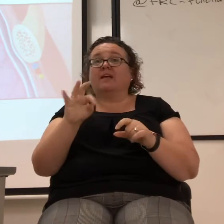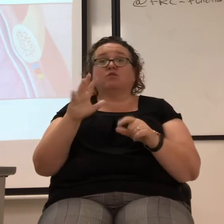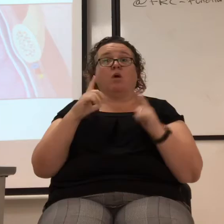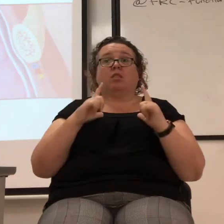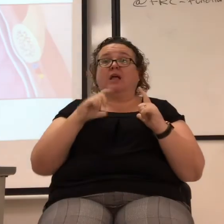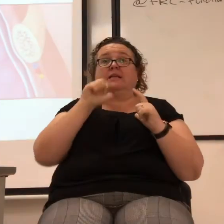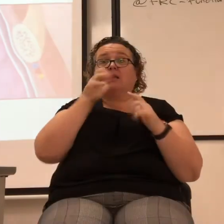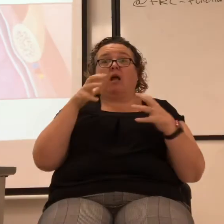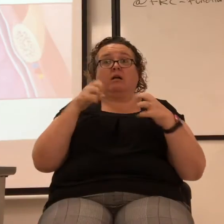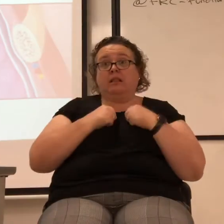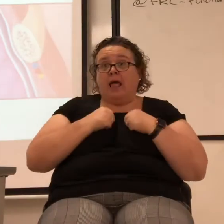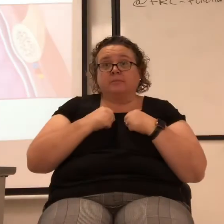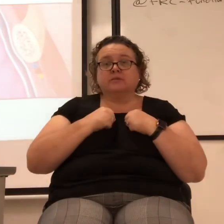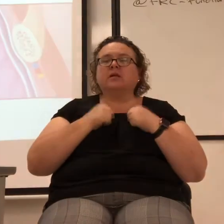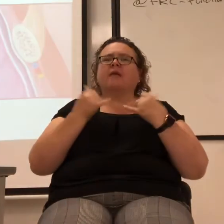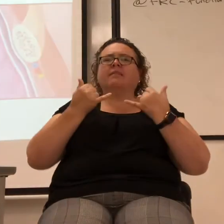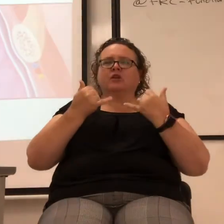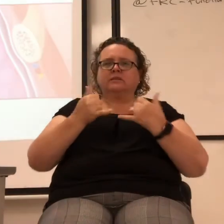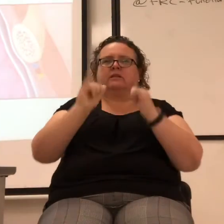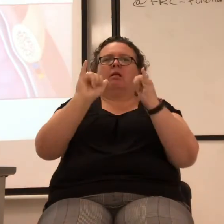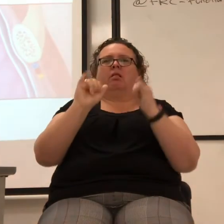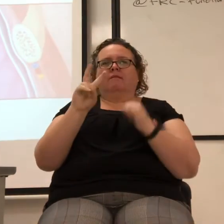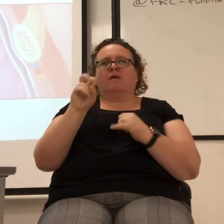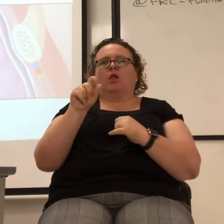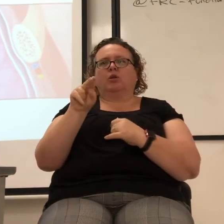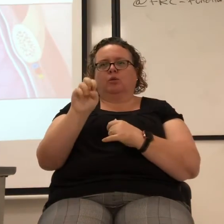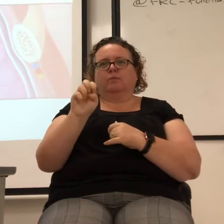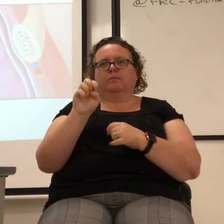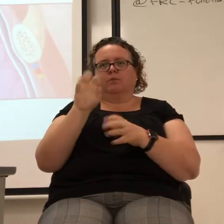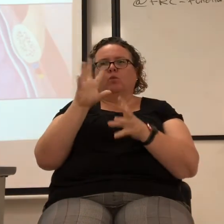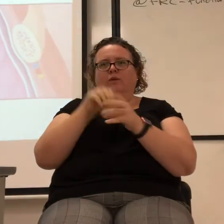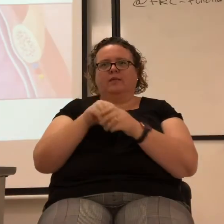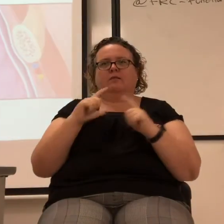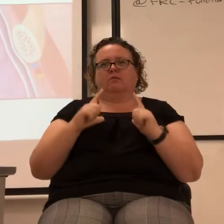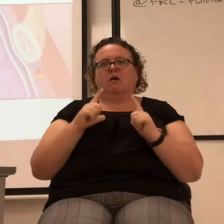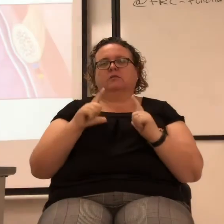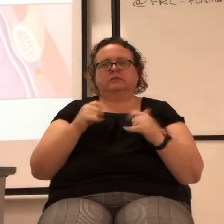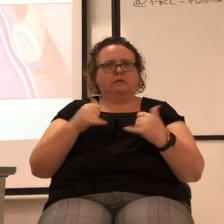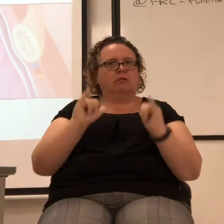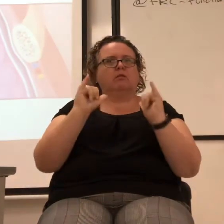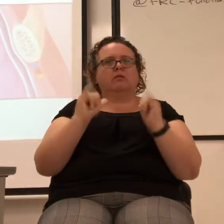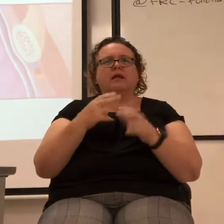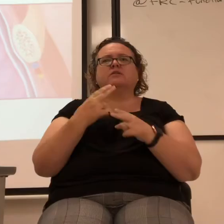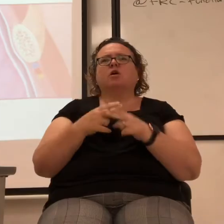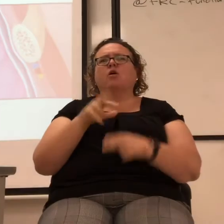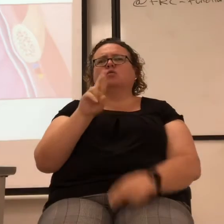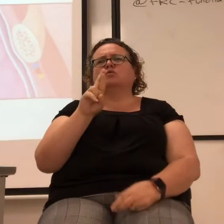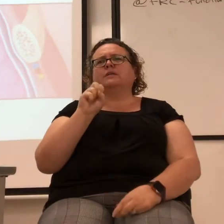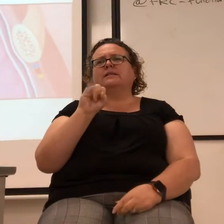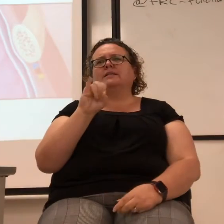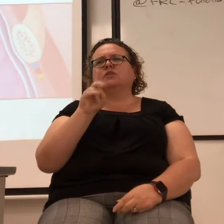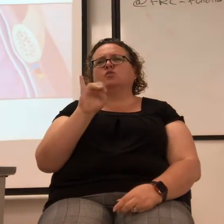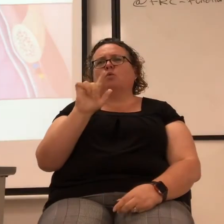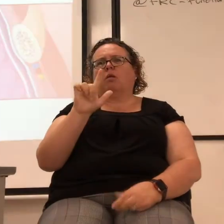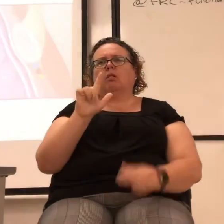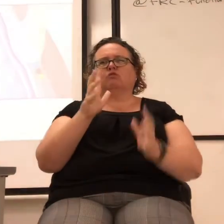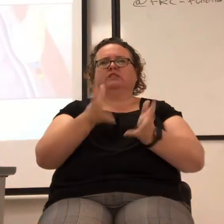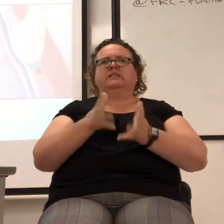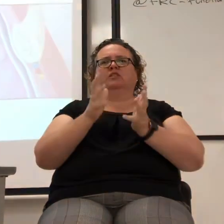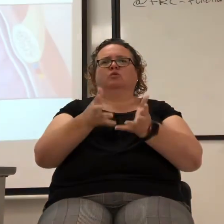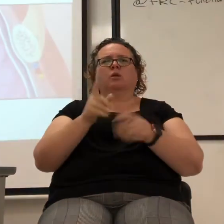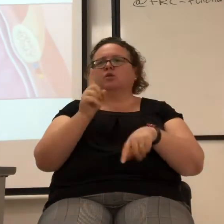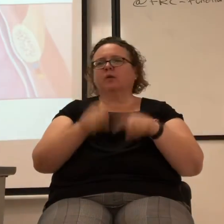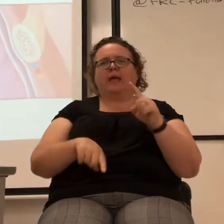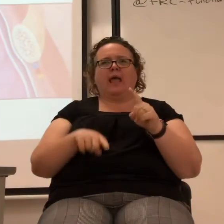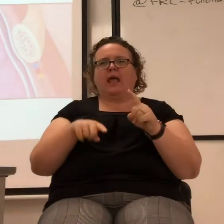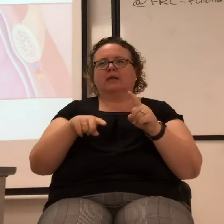collapsed, there's still volume of air in the lungs. It's called the residual volume, the volume you can't get rid of unless your